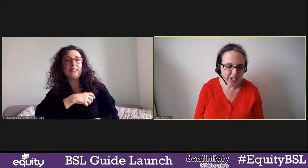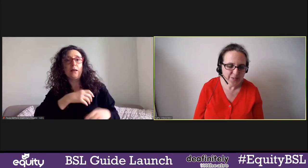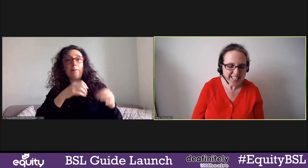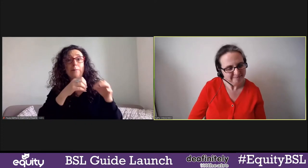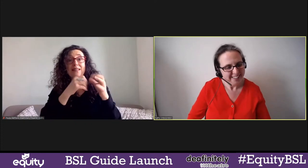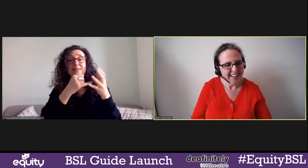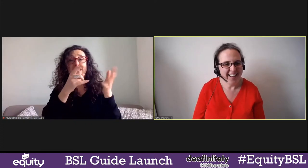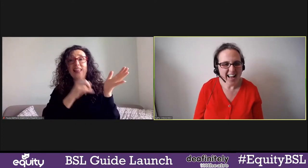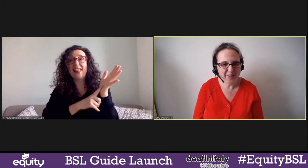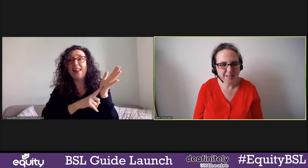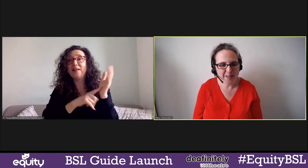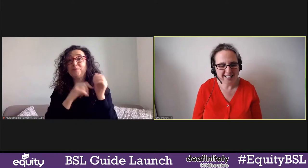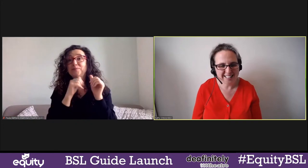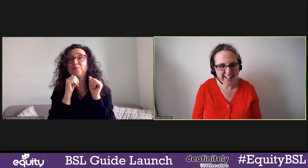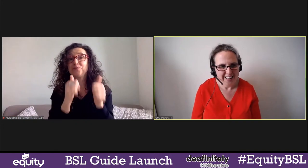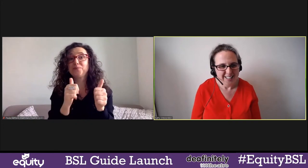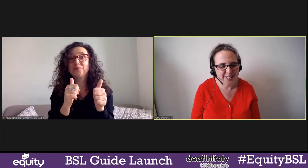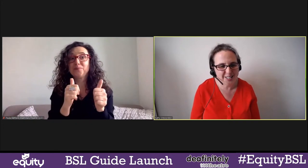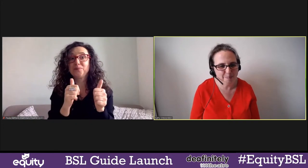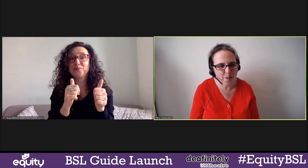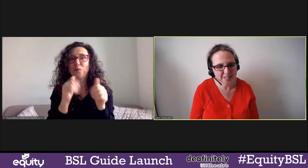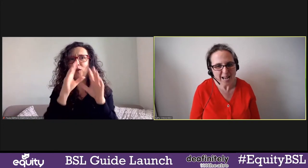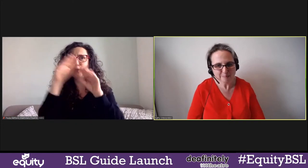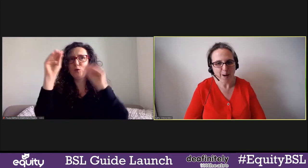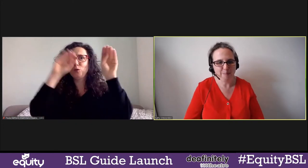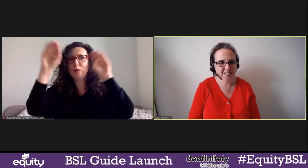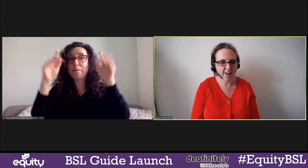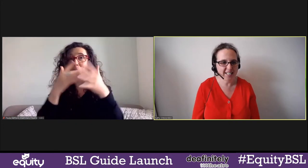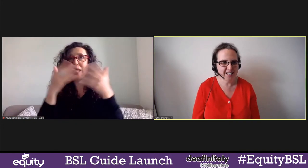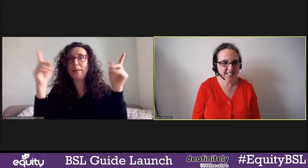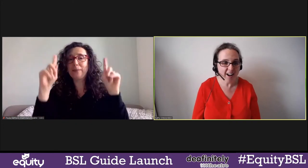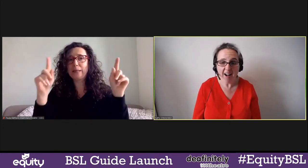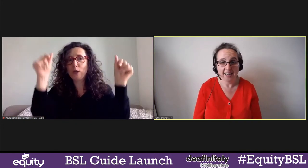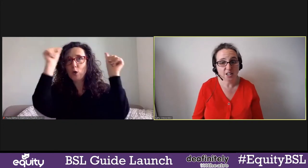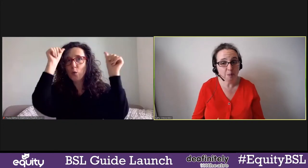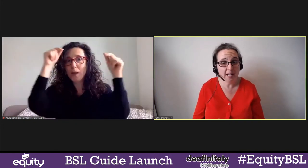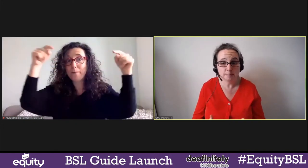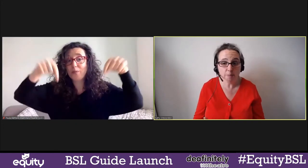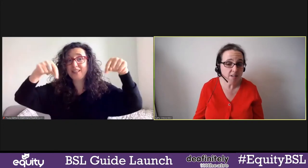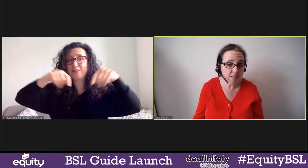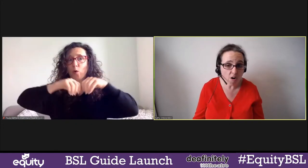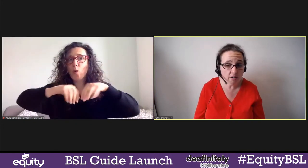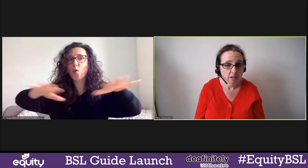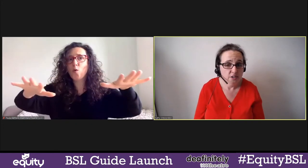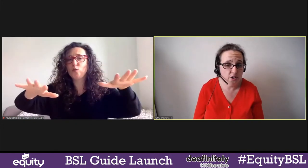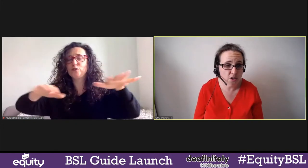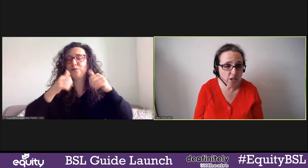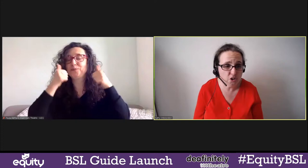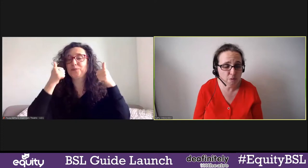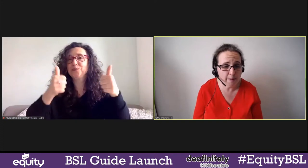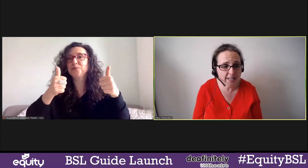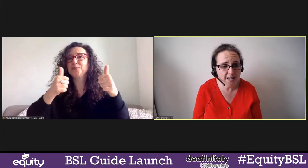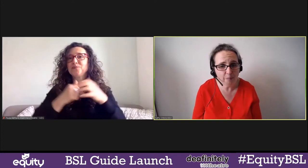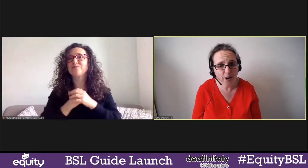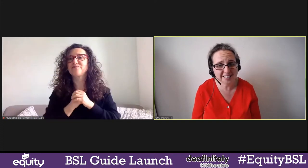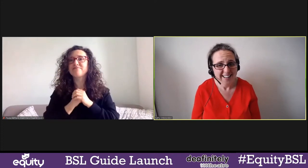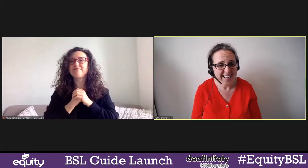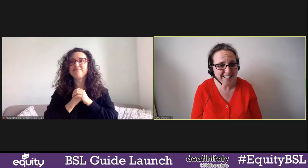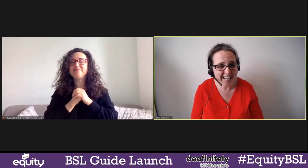using, EquityBSL, to support and publicise this guide. So please pass it on to your social media networks and tell as